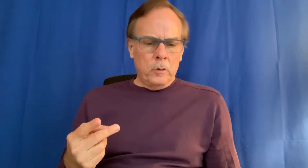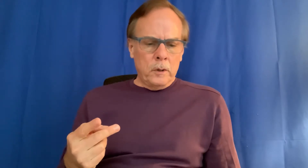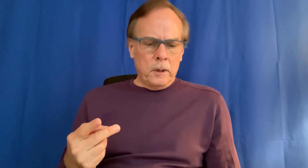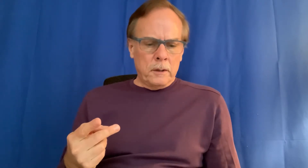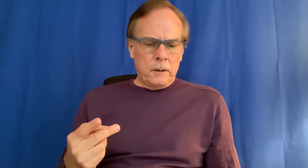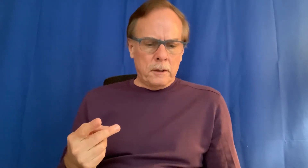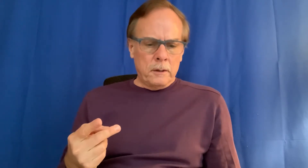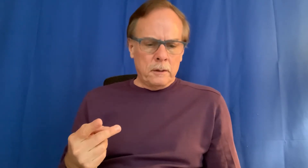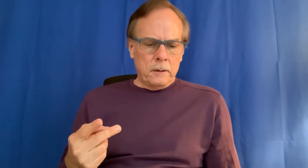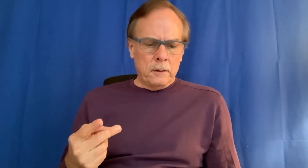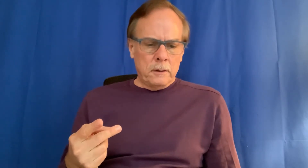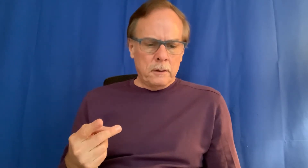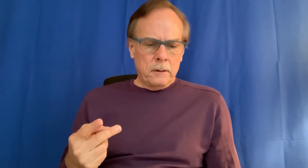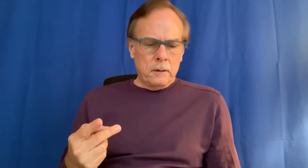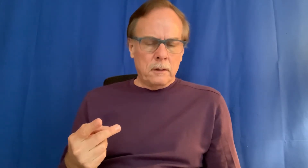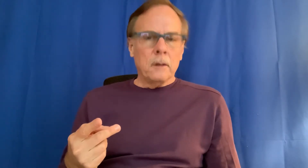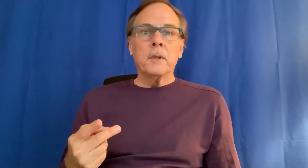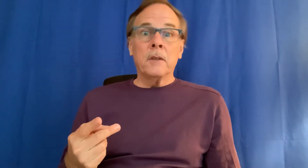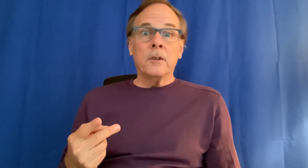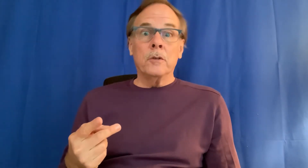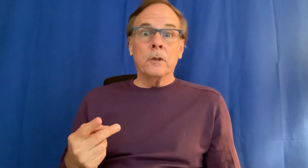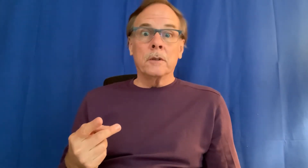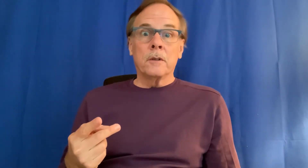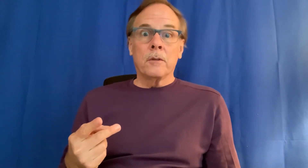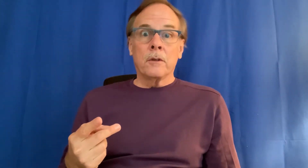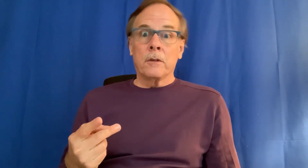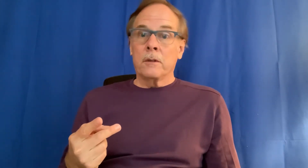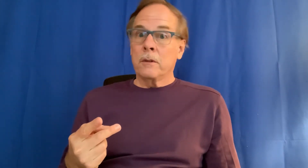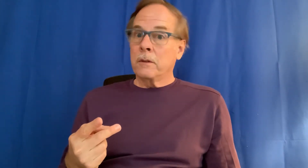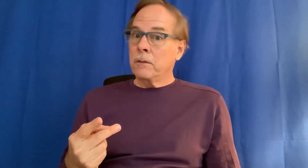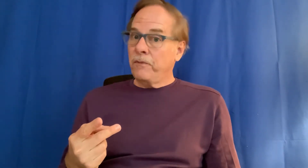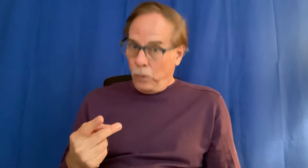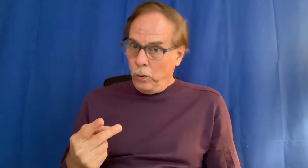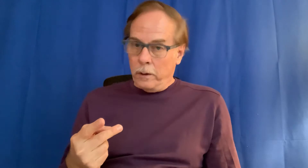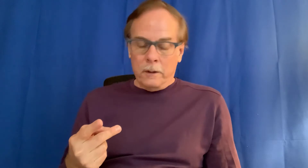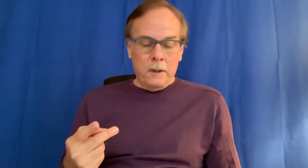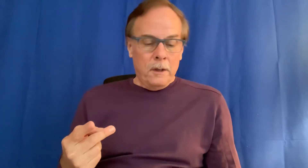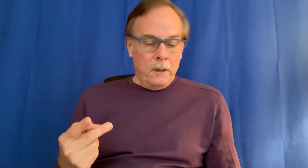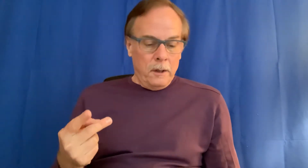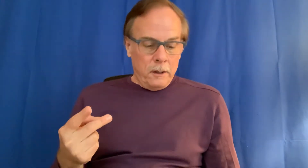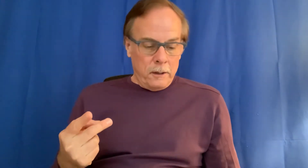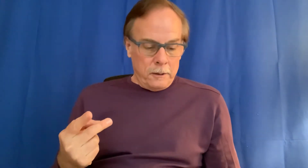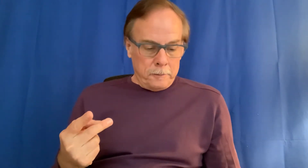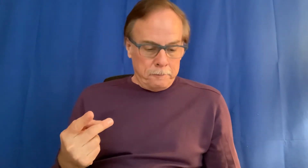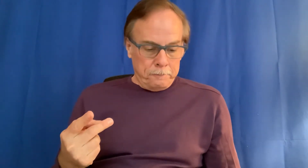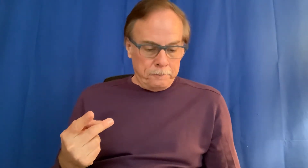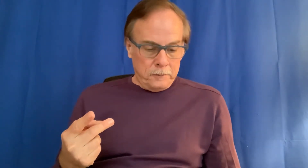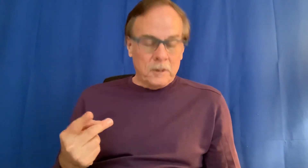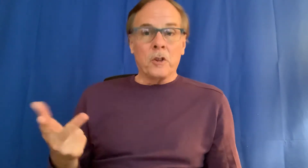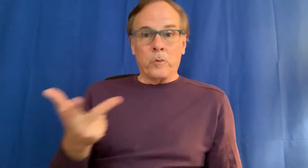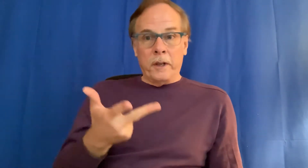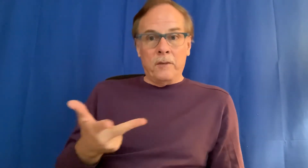unit, I believe in unit 4. The 3 of